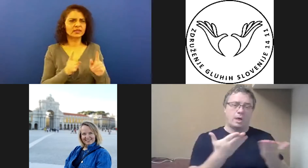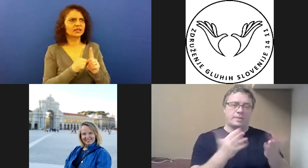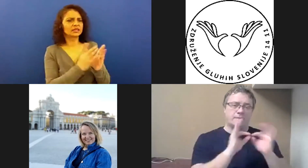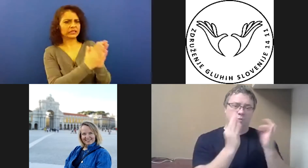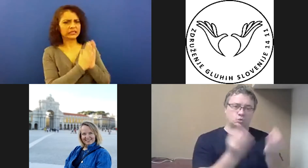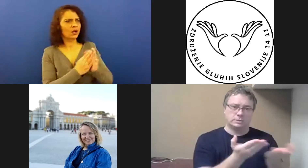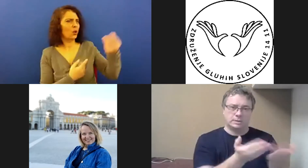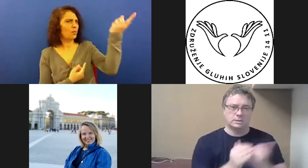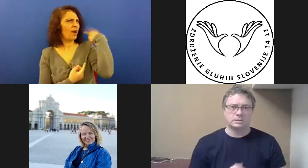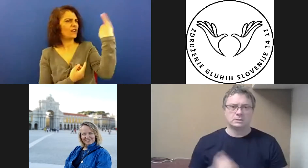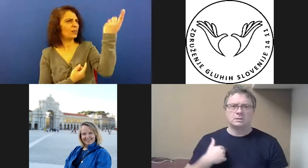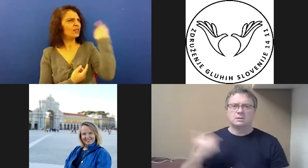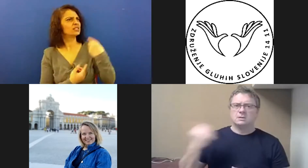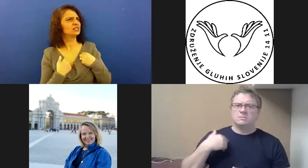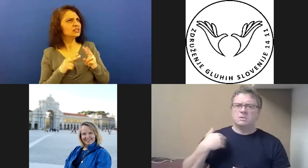We will support you.